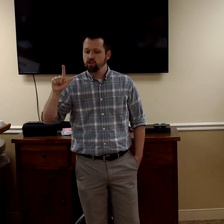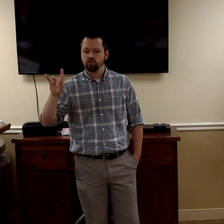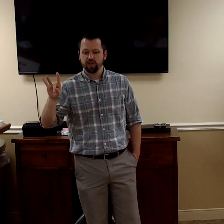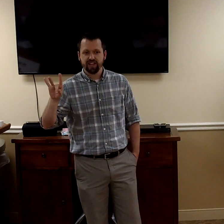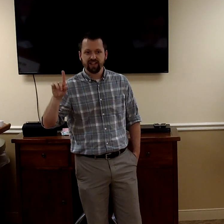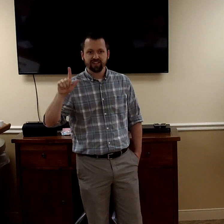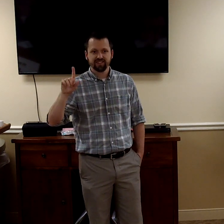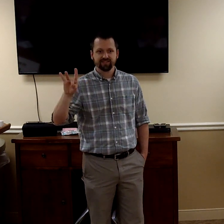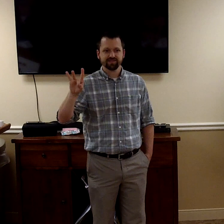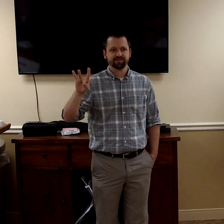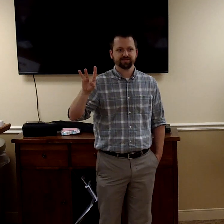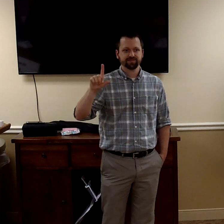28.